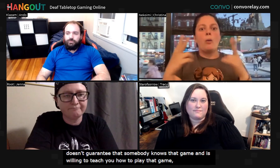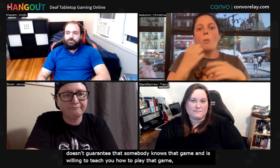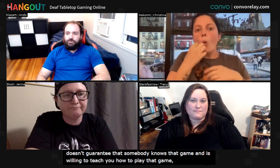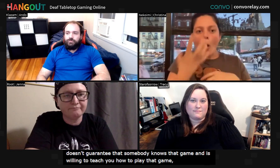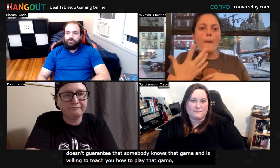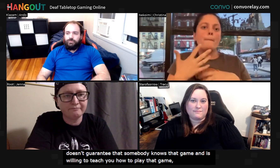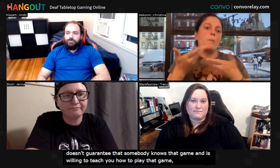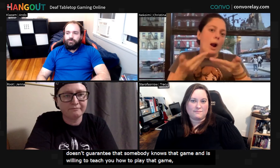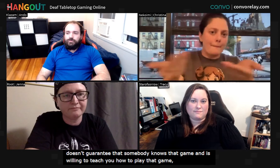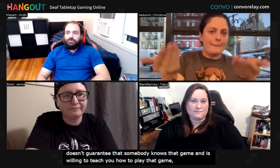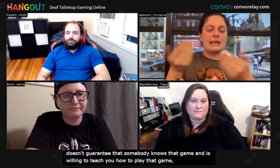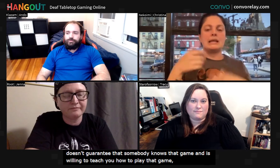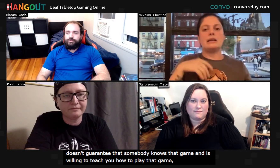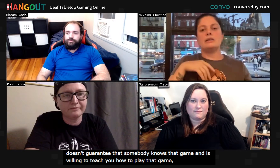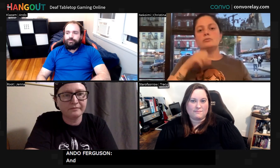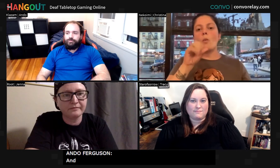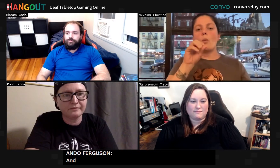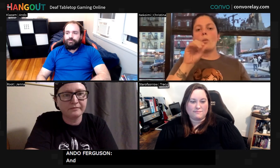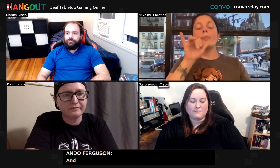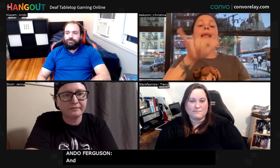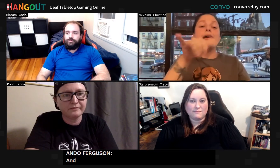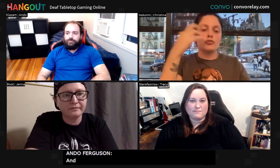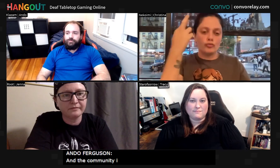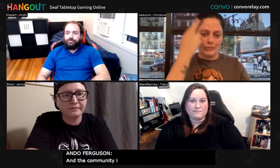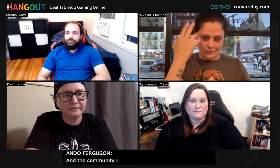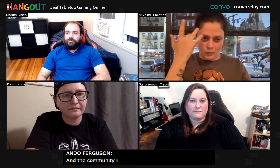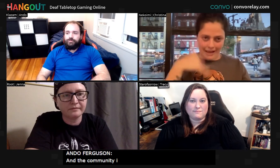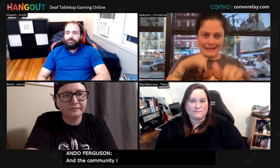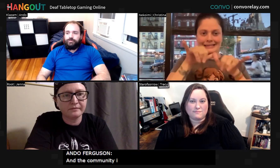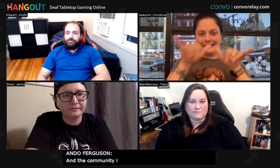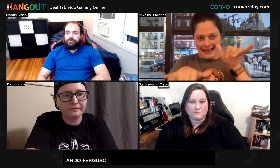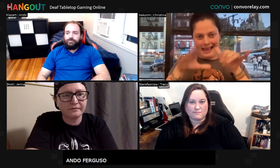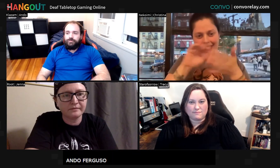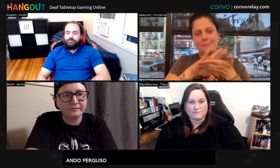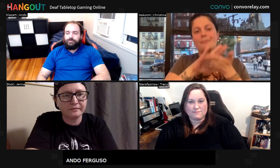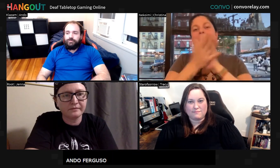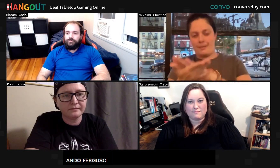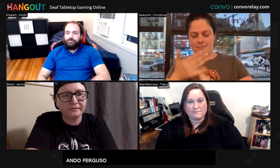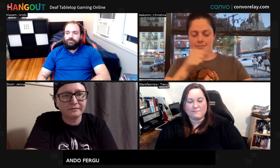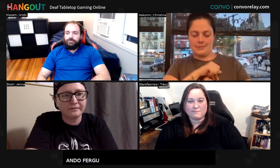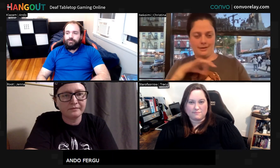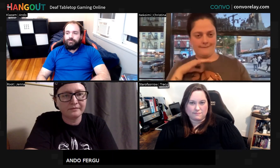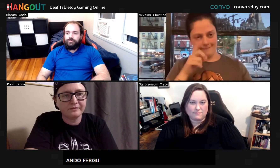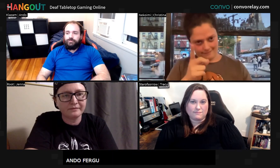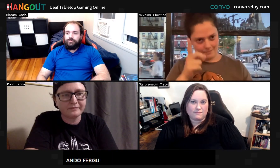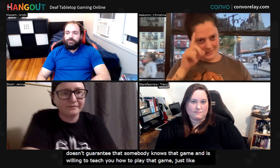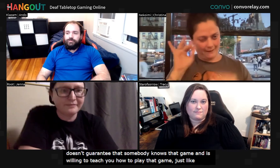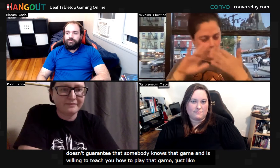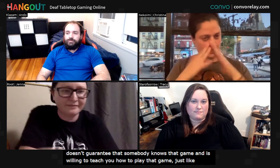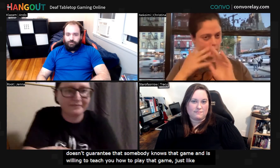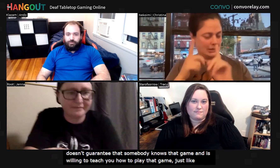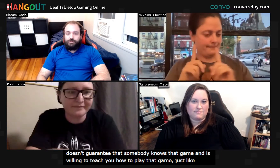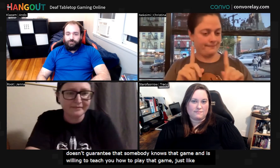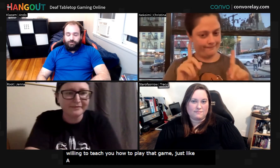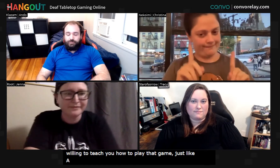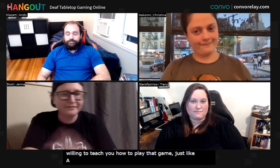a wonderful, friendly, warm, inviting community. And that's the reason why I stayed and became staff,